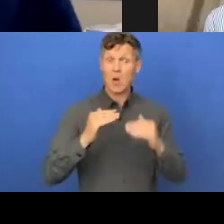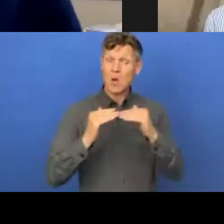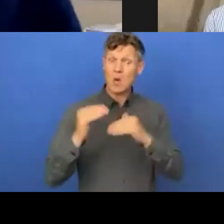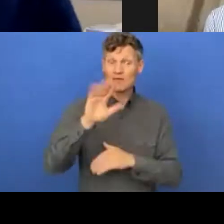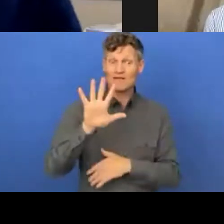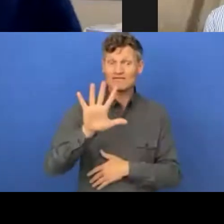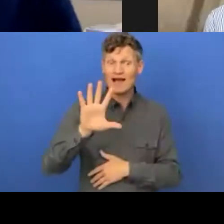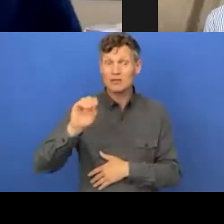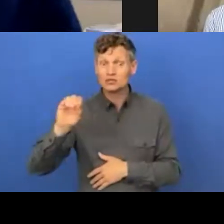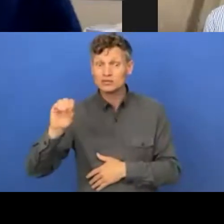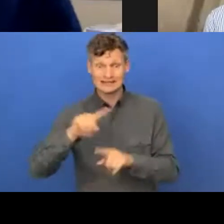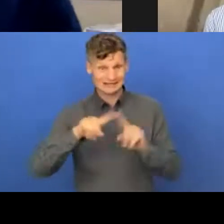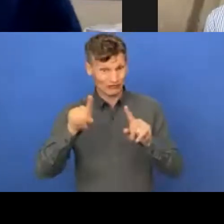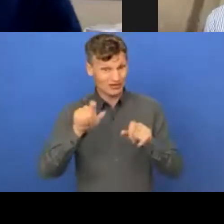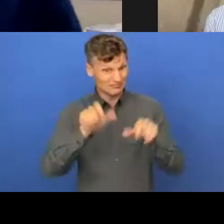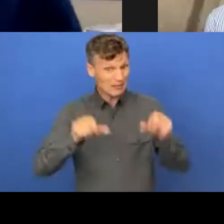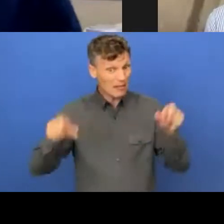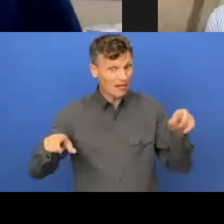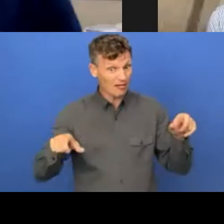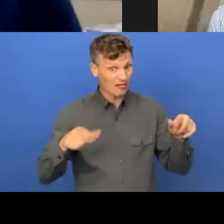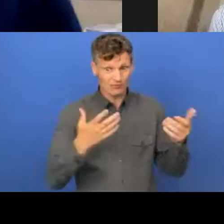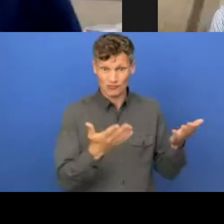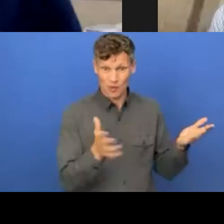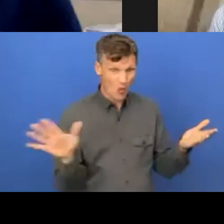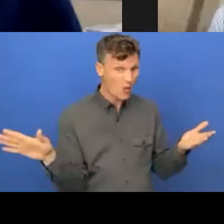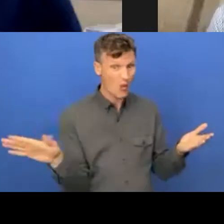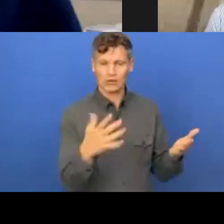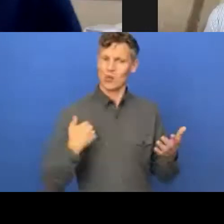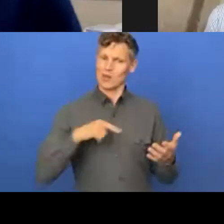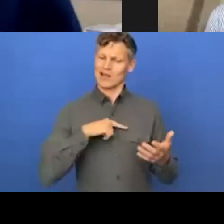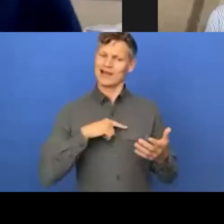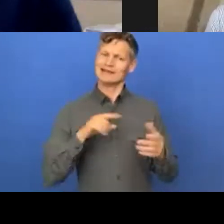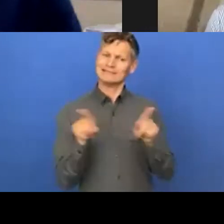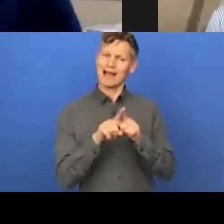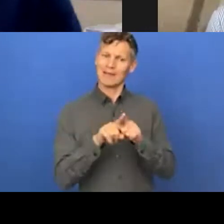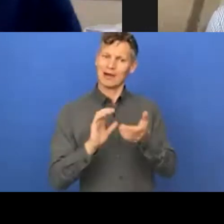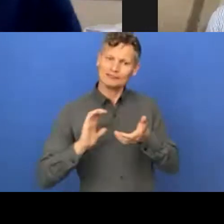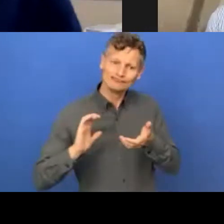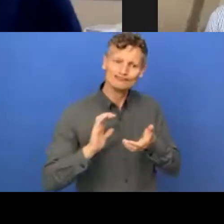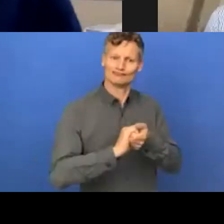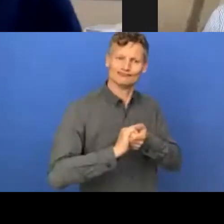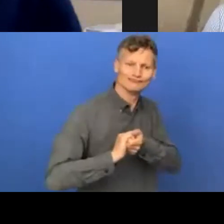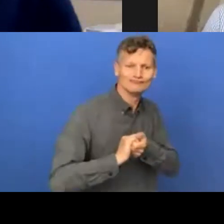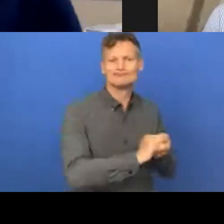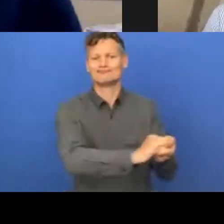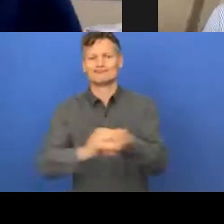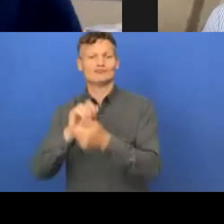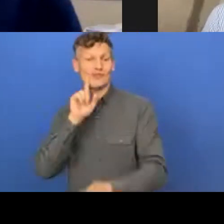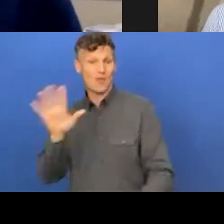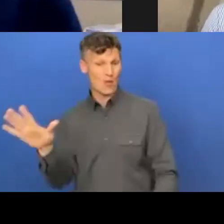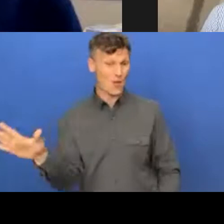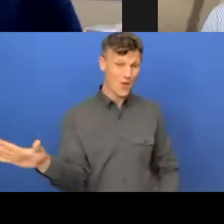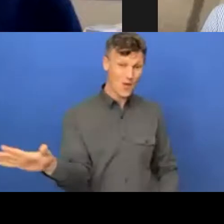our core approach was to co-create the research design with the youth with disabilities themselves. So for